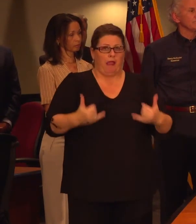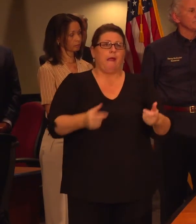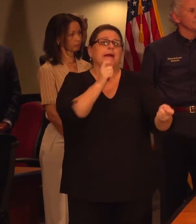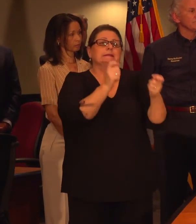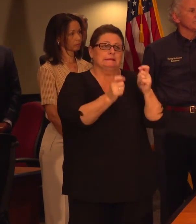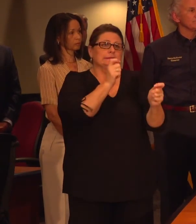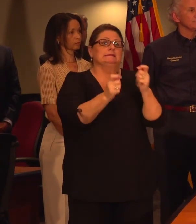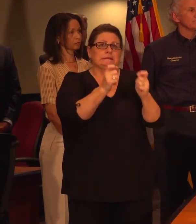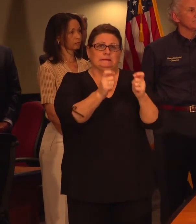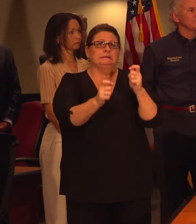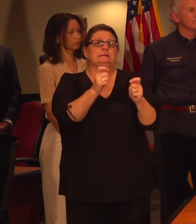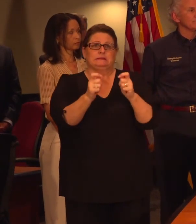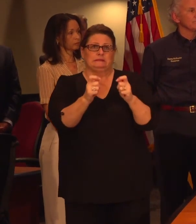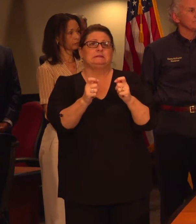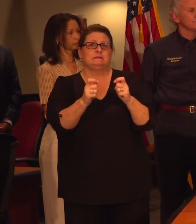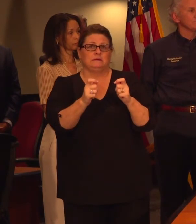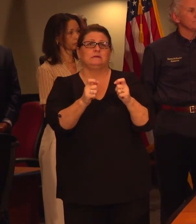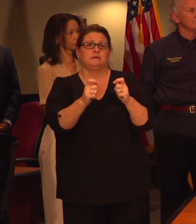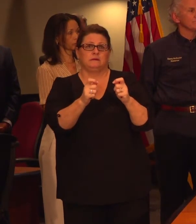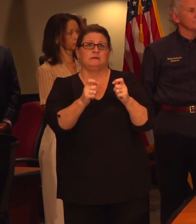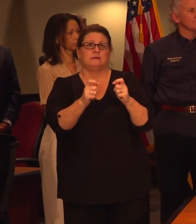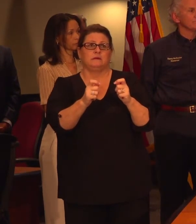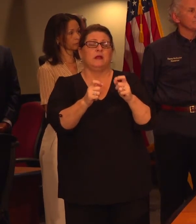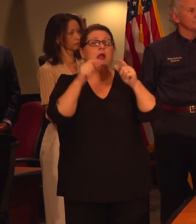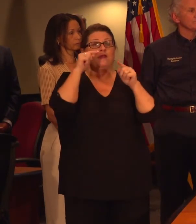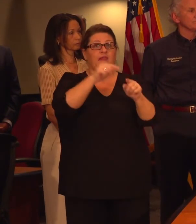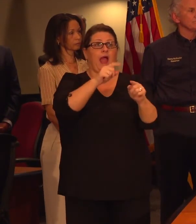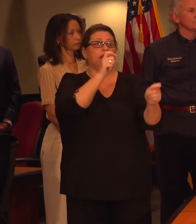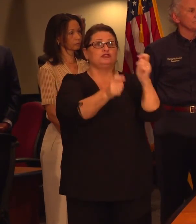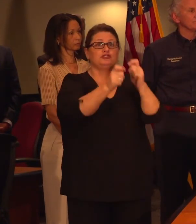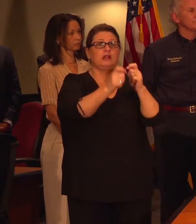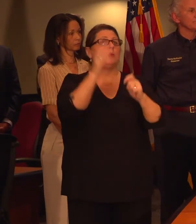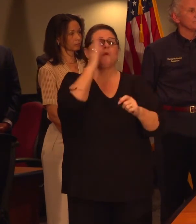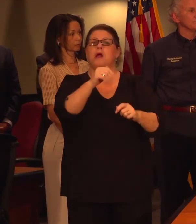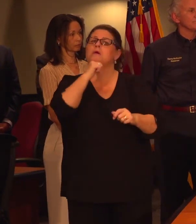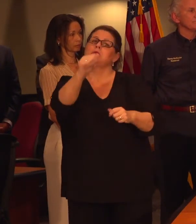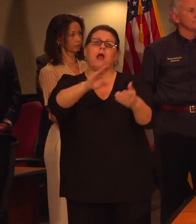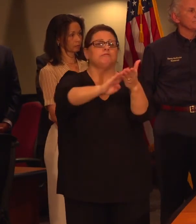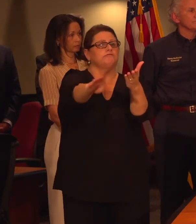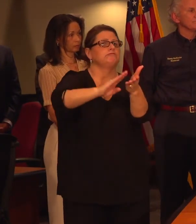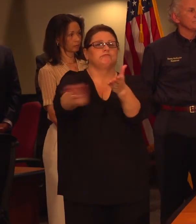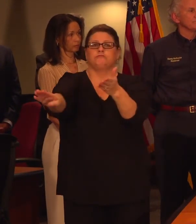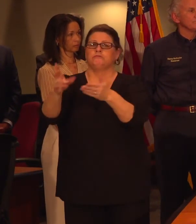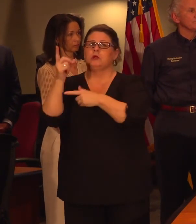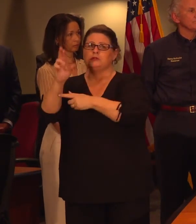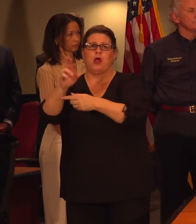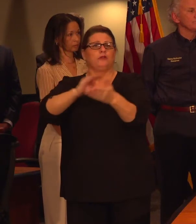is not, what we're doing, the adjustment we're going through, will not affect frontline nurses, frontline doctors.